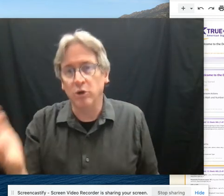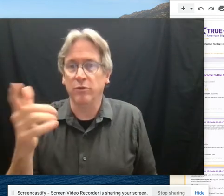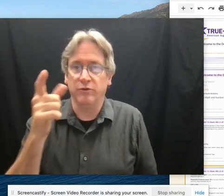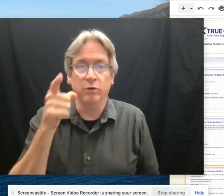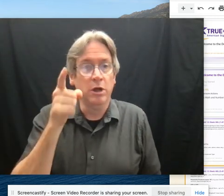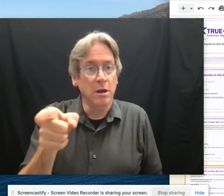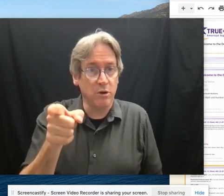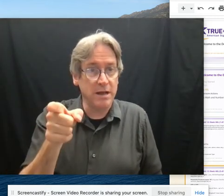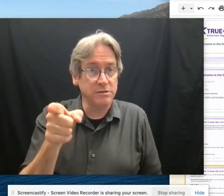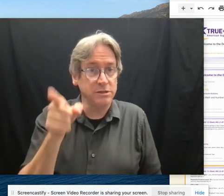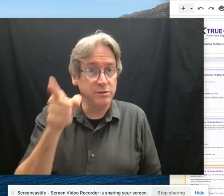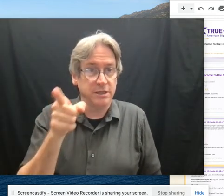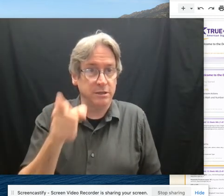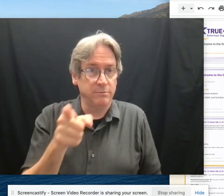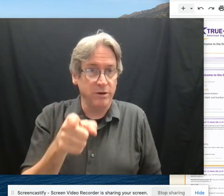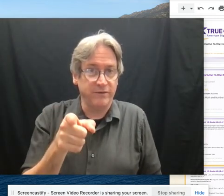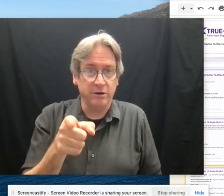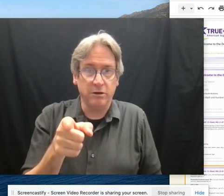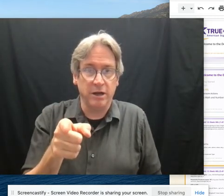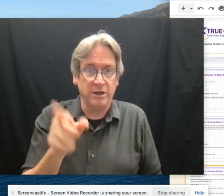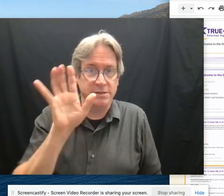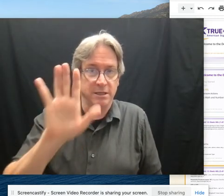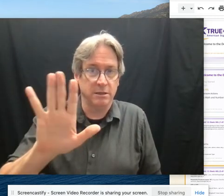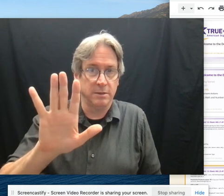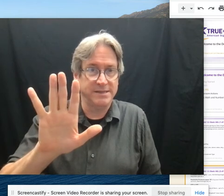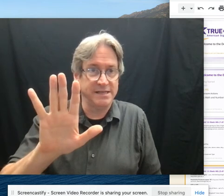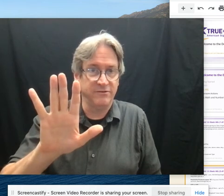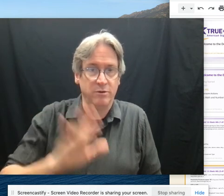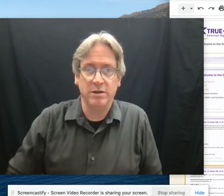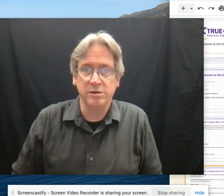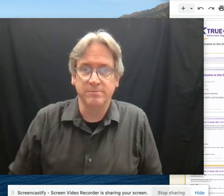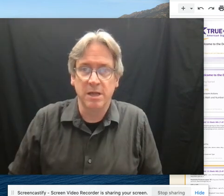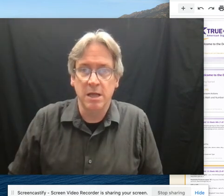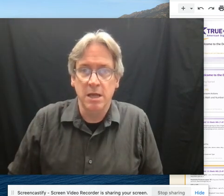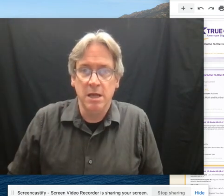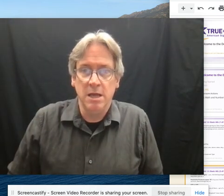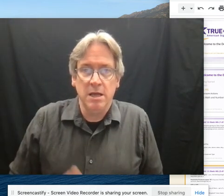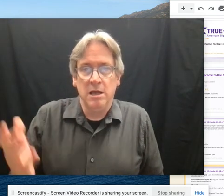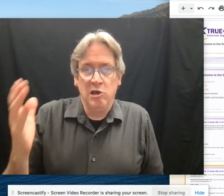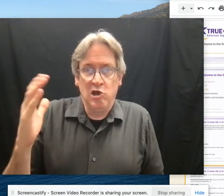Again, we'll go through pronouns using the pointer finger and using the possessive pronouns.